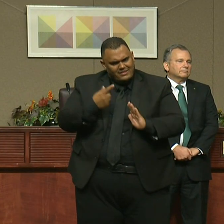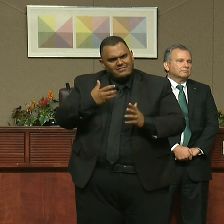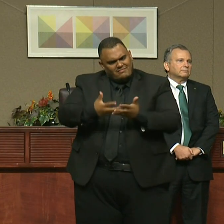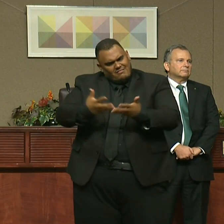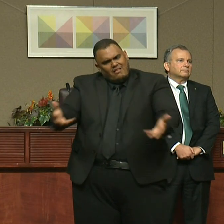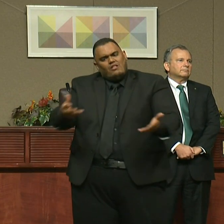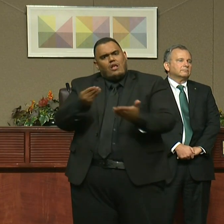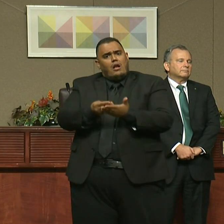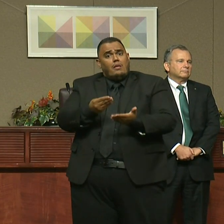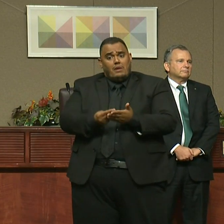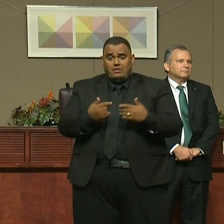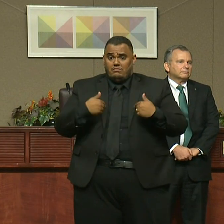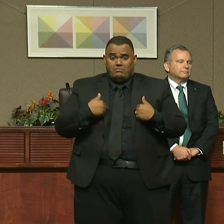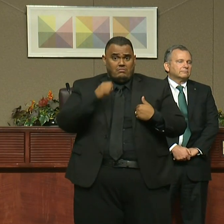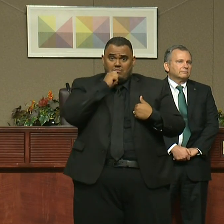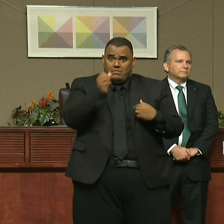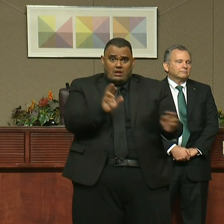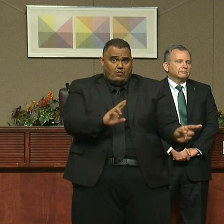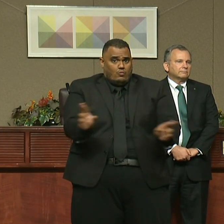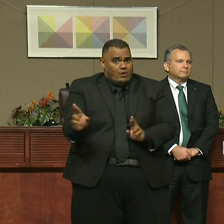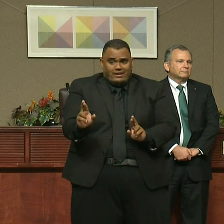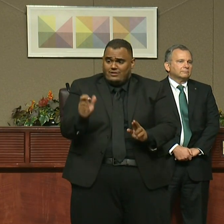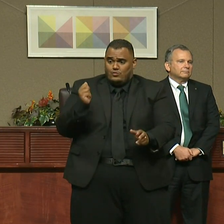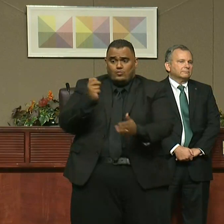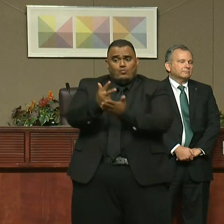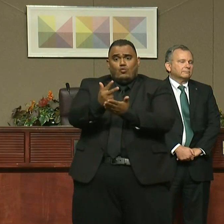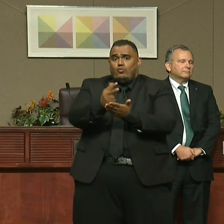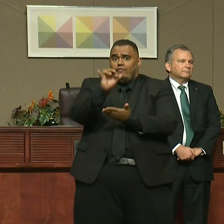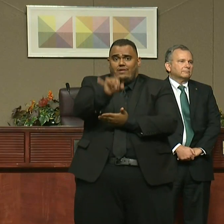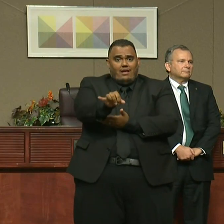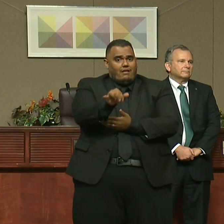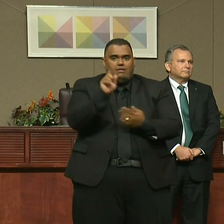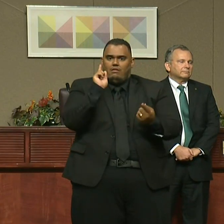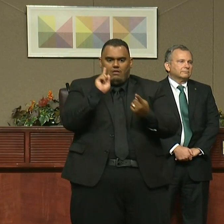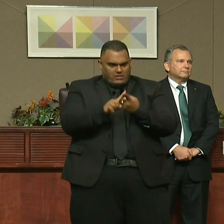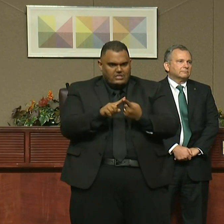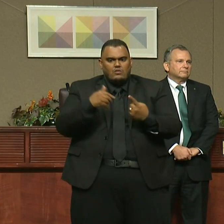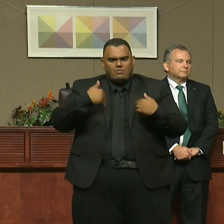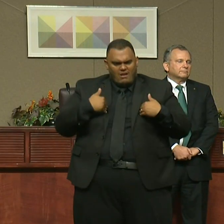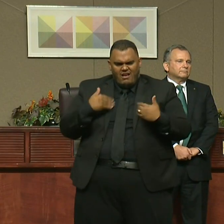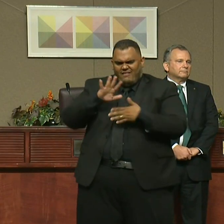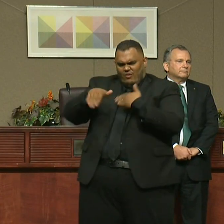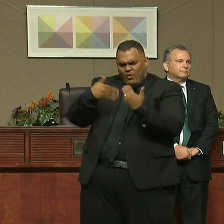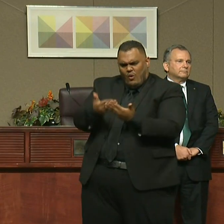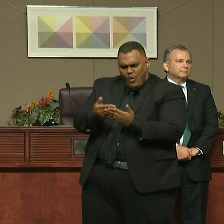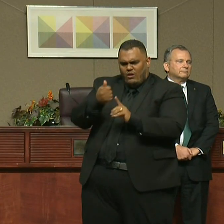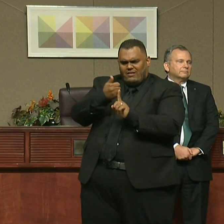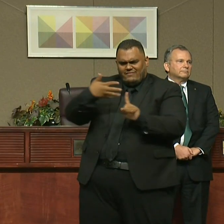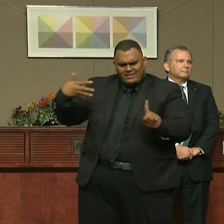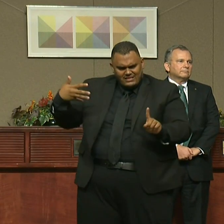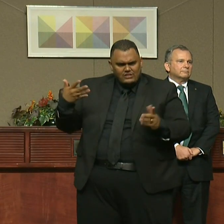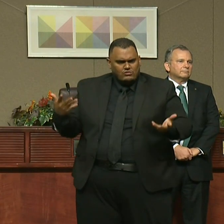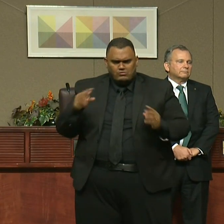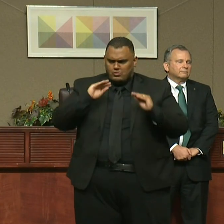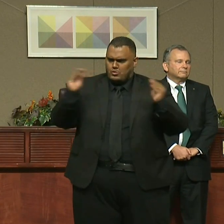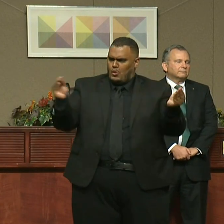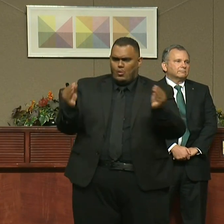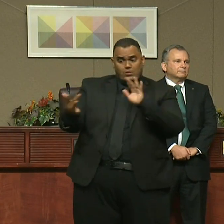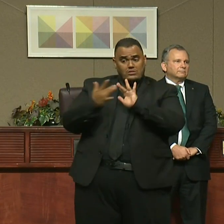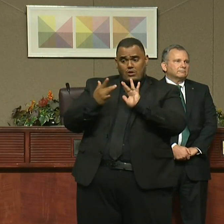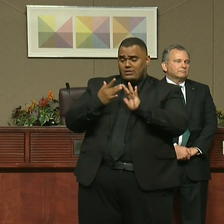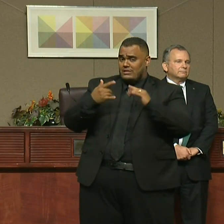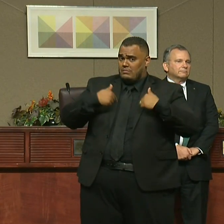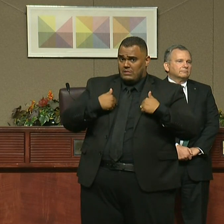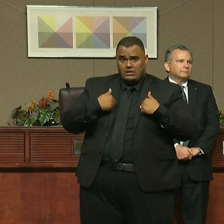And I'm not ready to do that at this point until I have all the details. And no one has contacted me on that